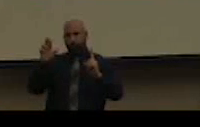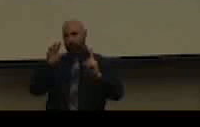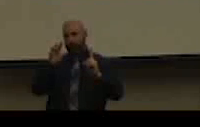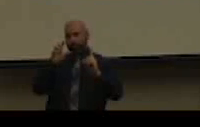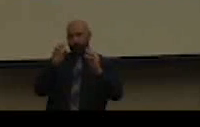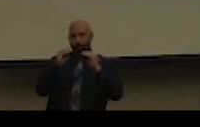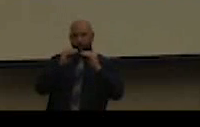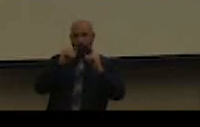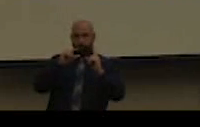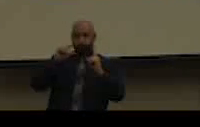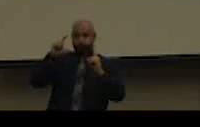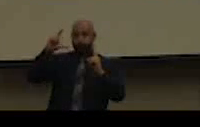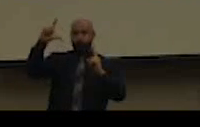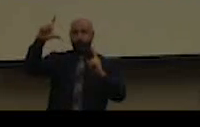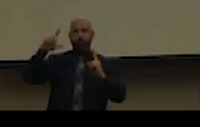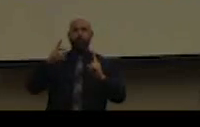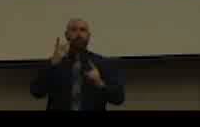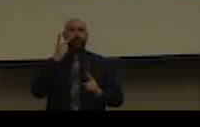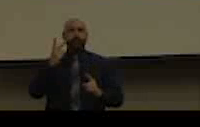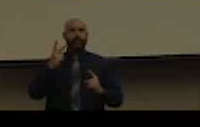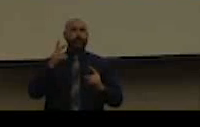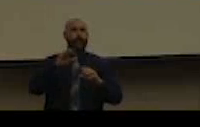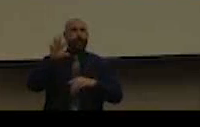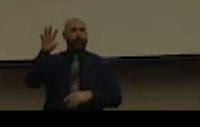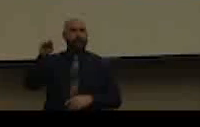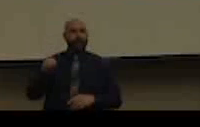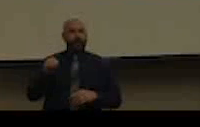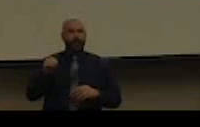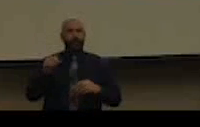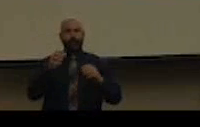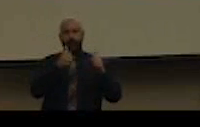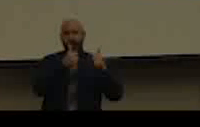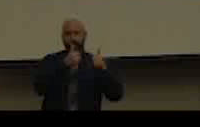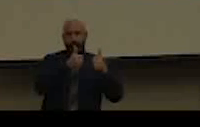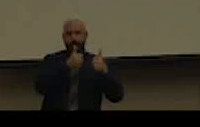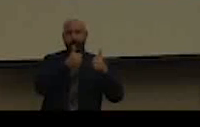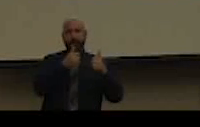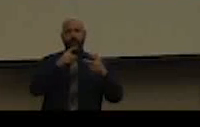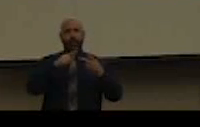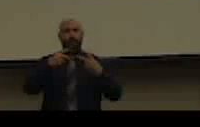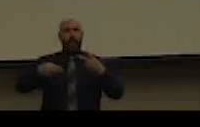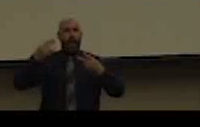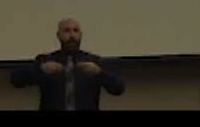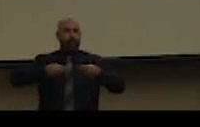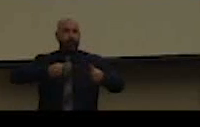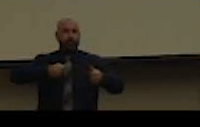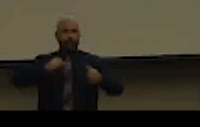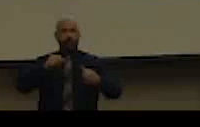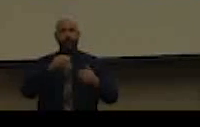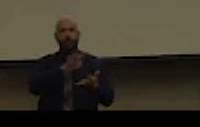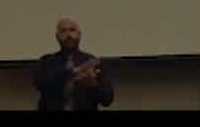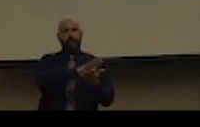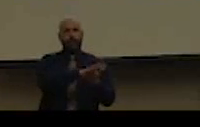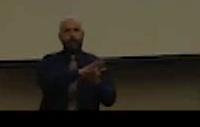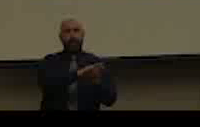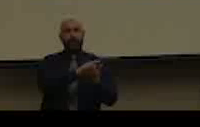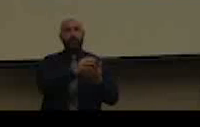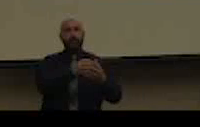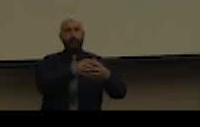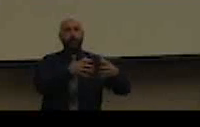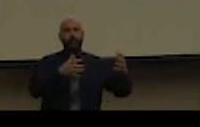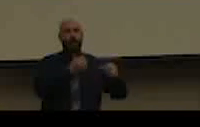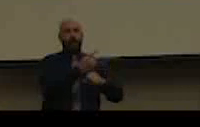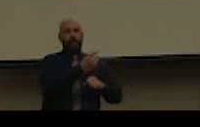of excellent and high proficient and proficient sites grow every year, while we have seen the number of unsatisfactory sites go